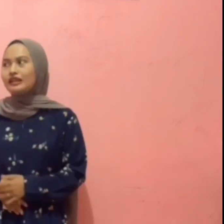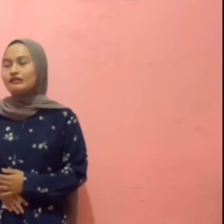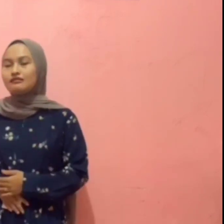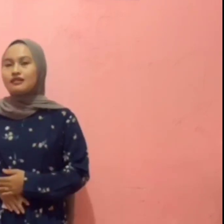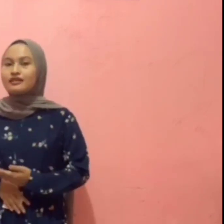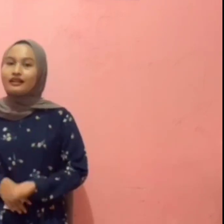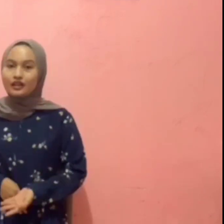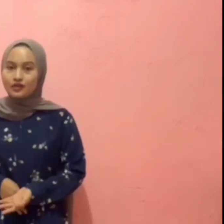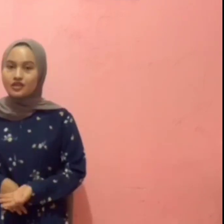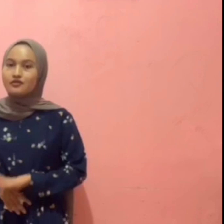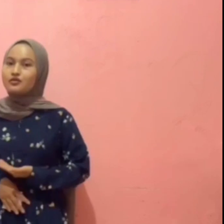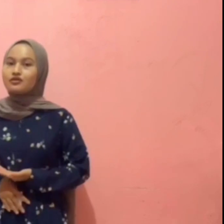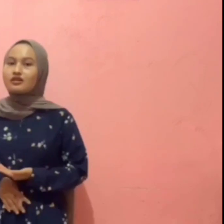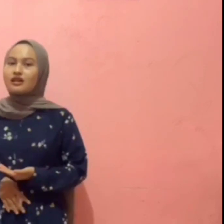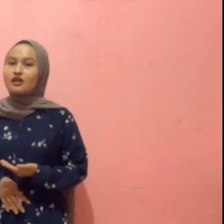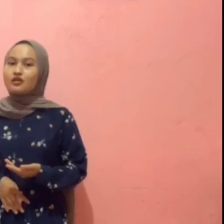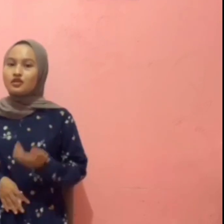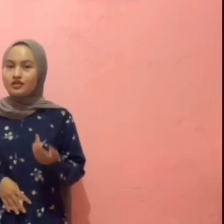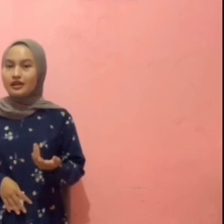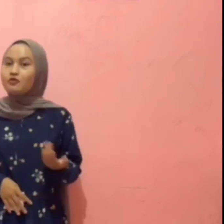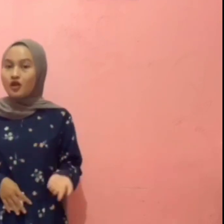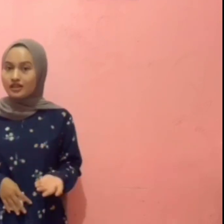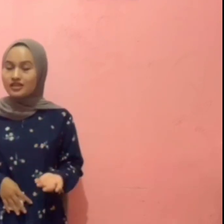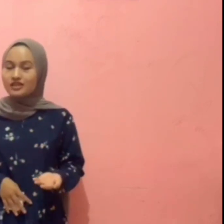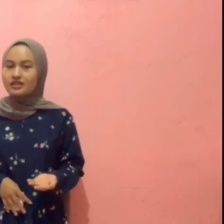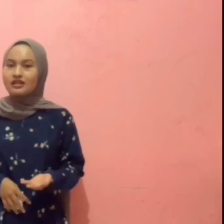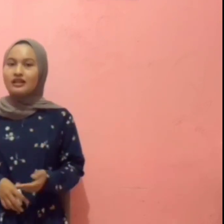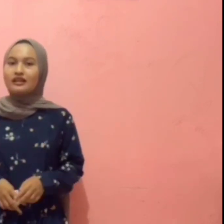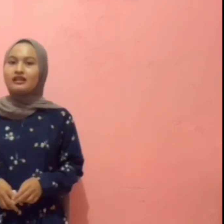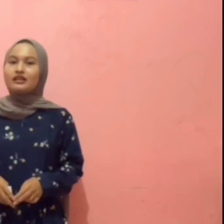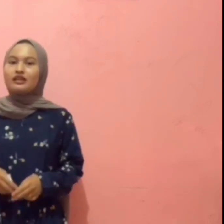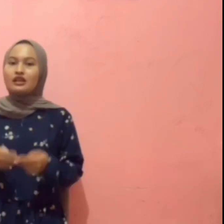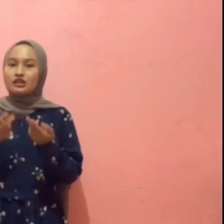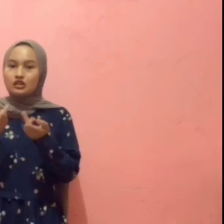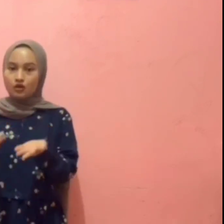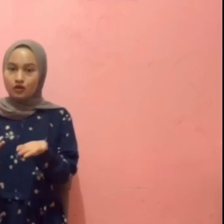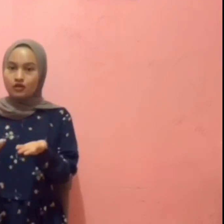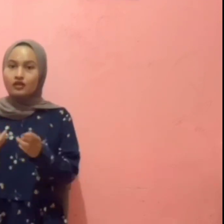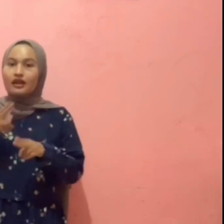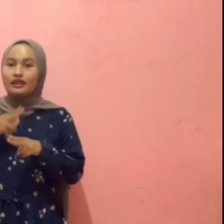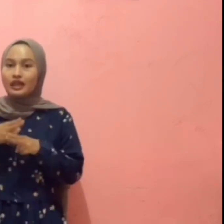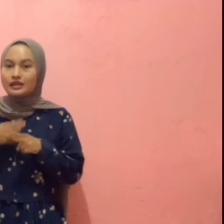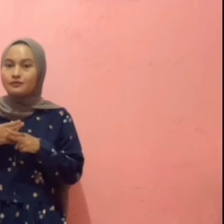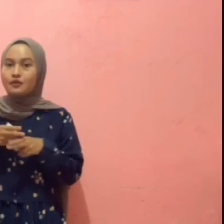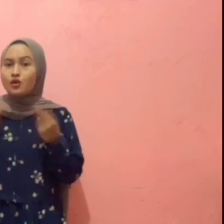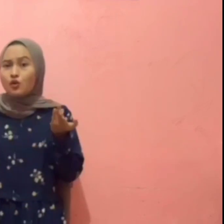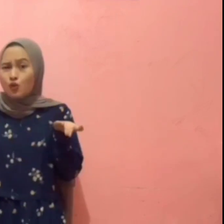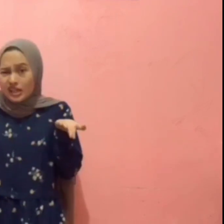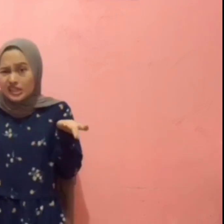In sign language, we use your name what's, like your name